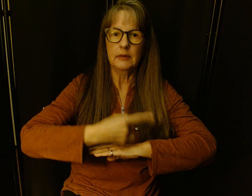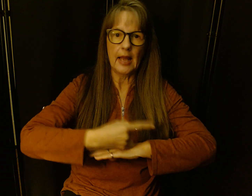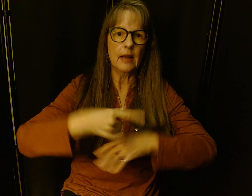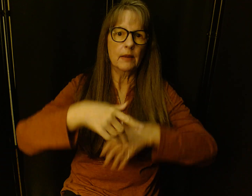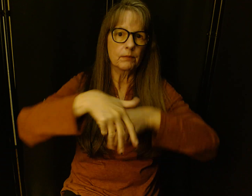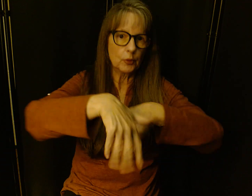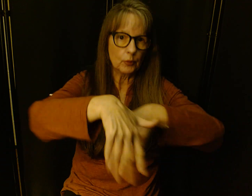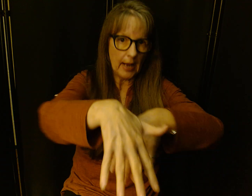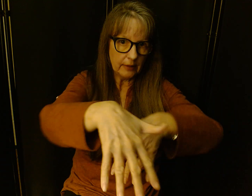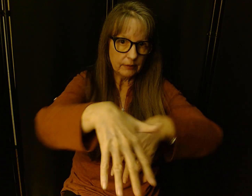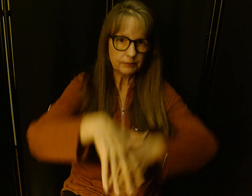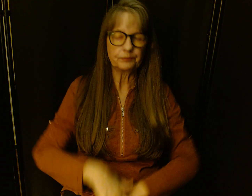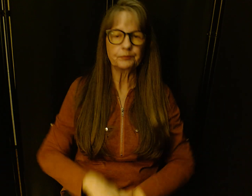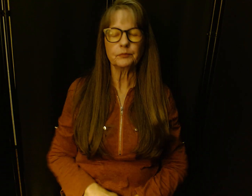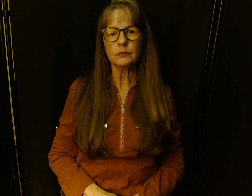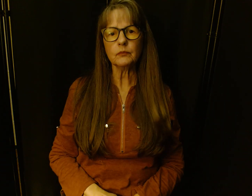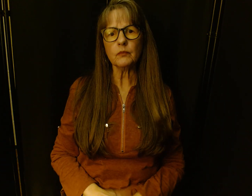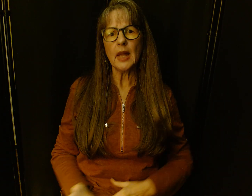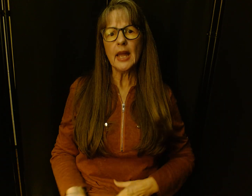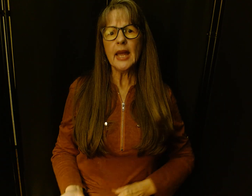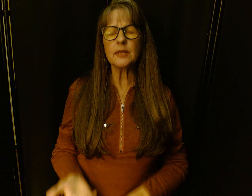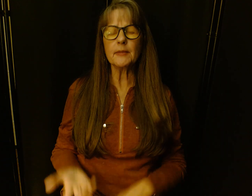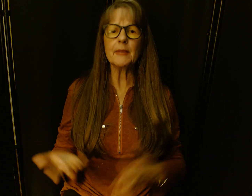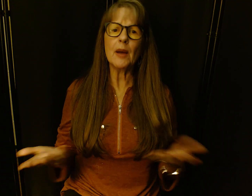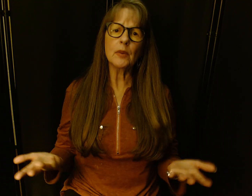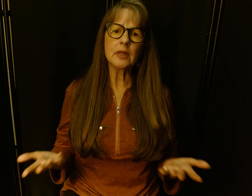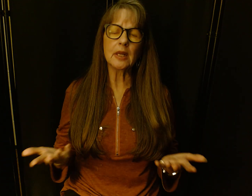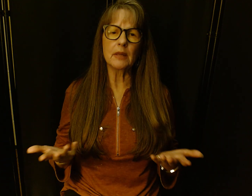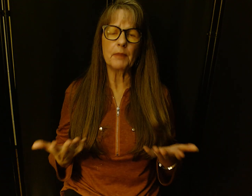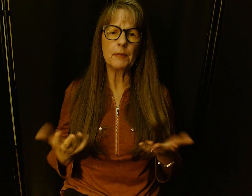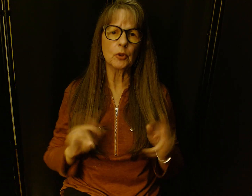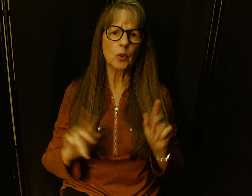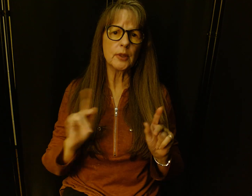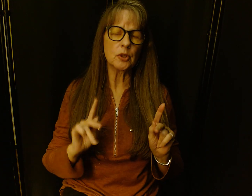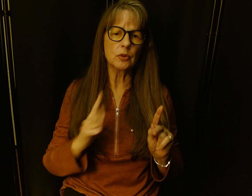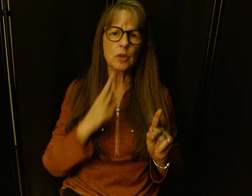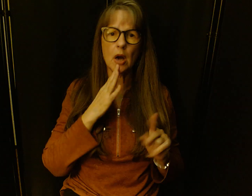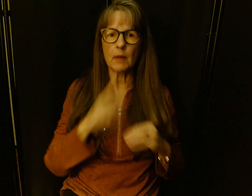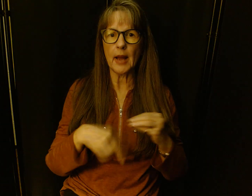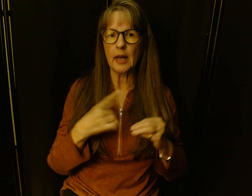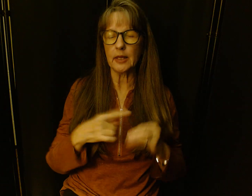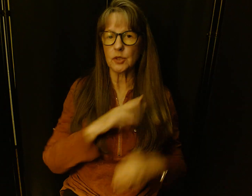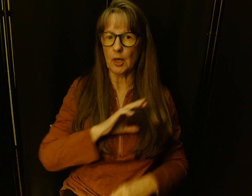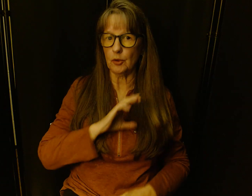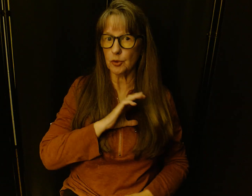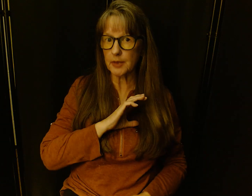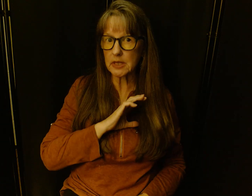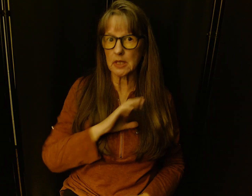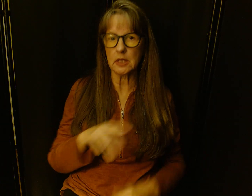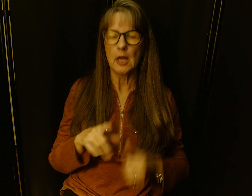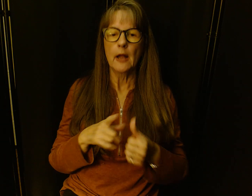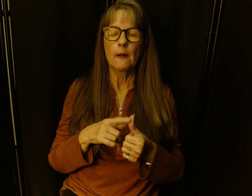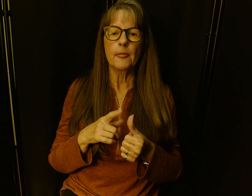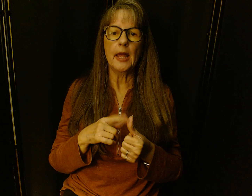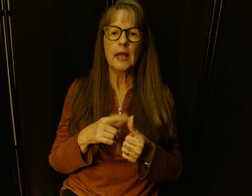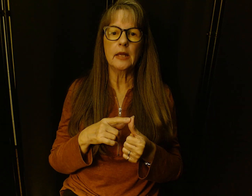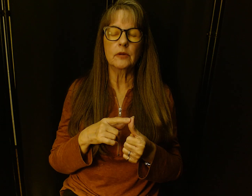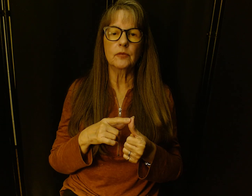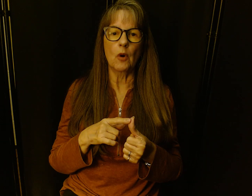Day parade. And so you might want to, people are going to talk about his characteristics or what